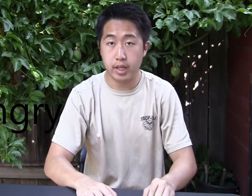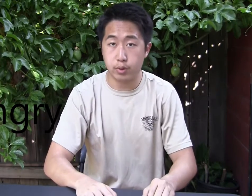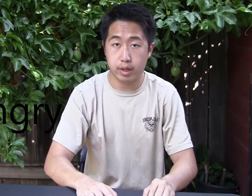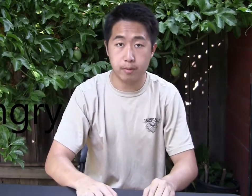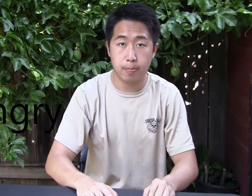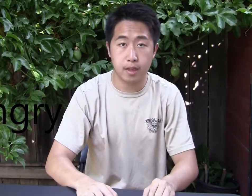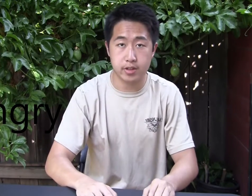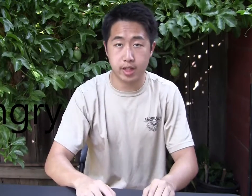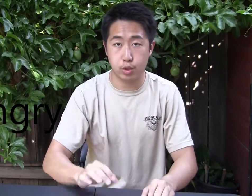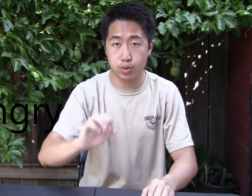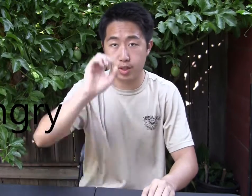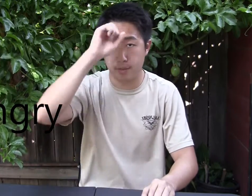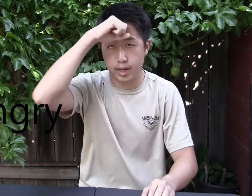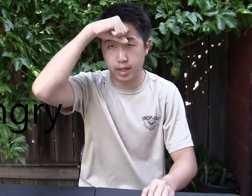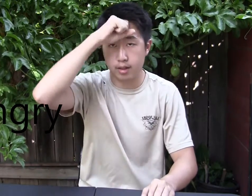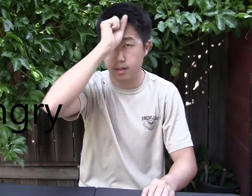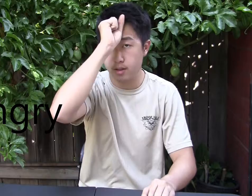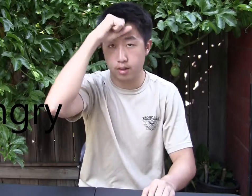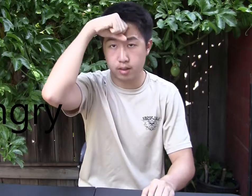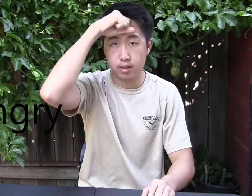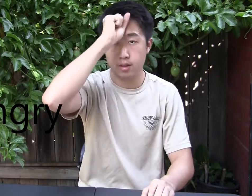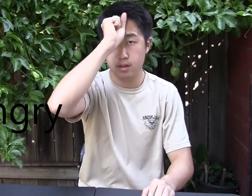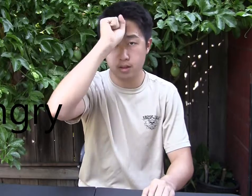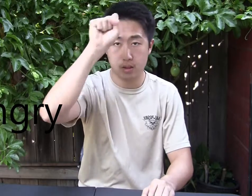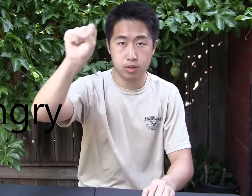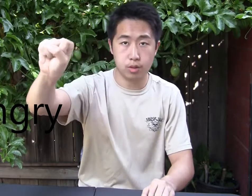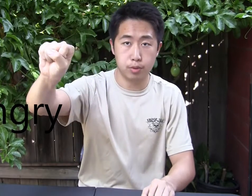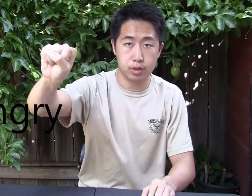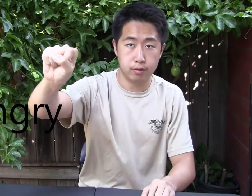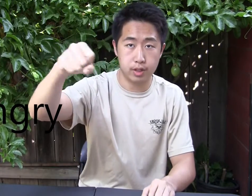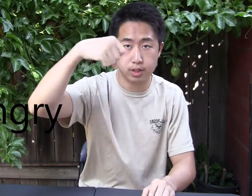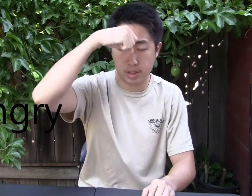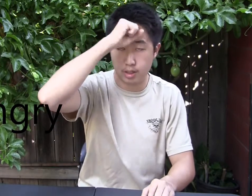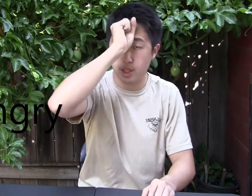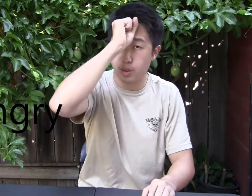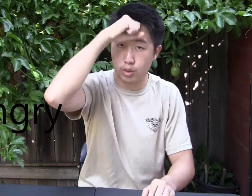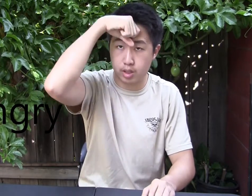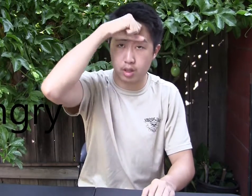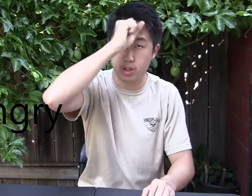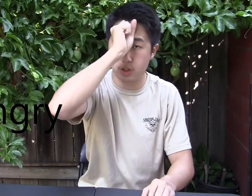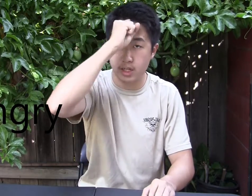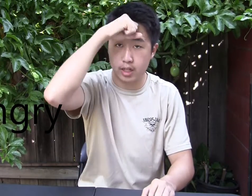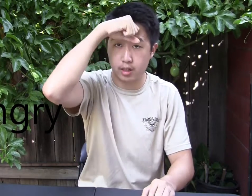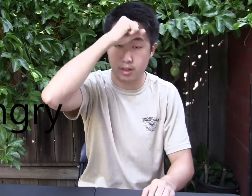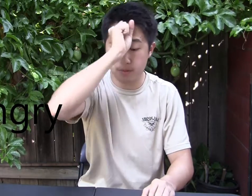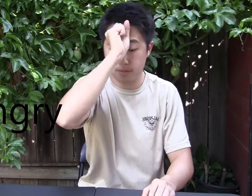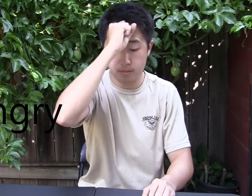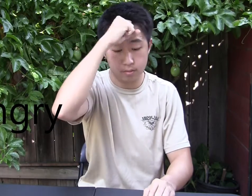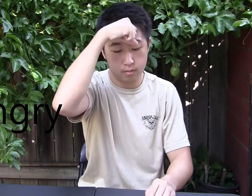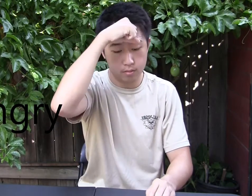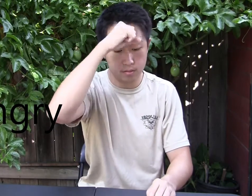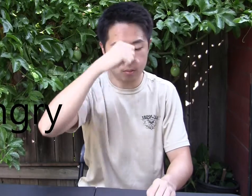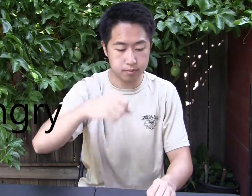Angry is like a twisted mind. So put your fist and twist it on your head.